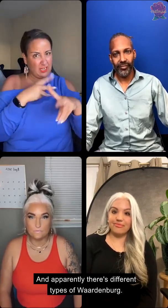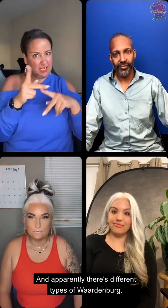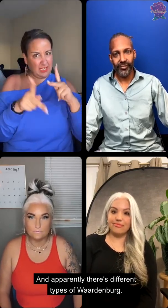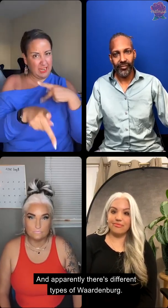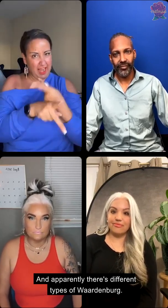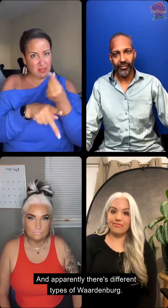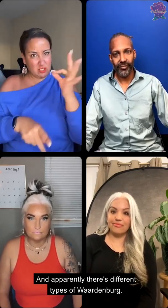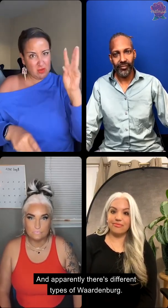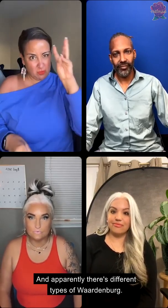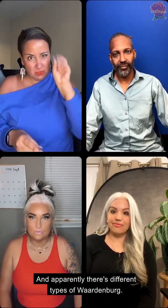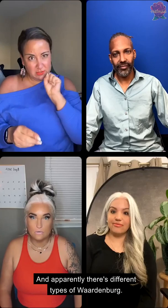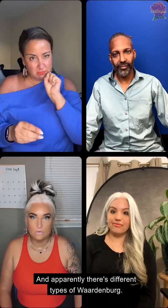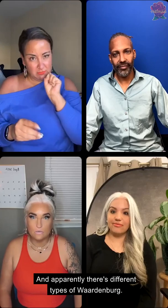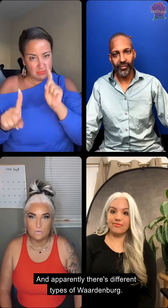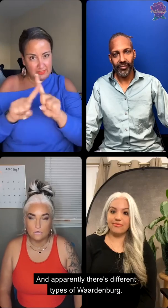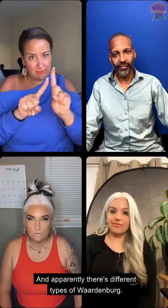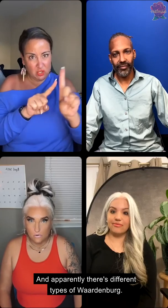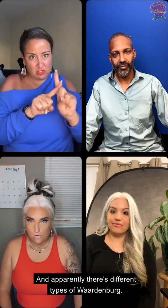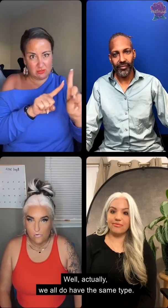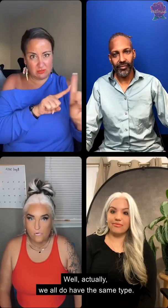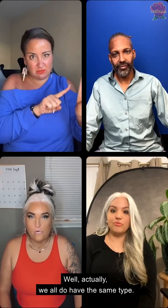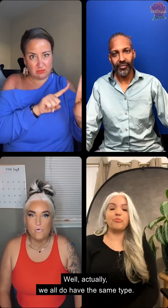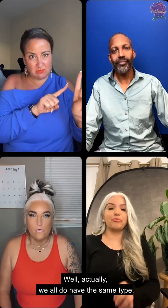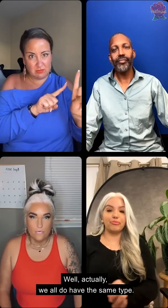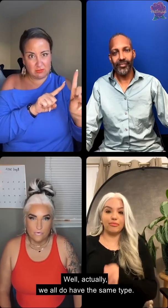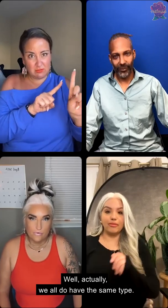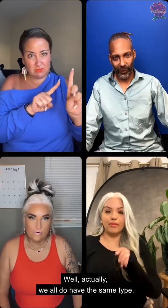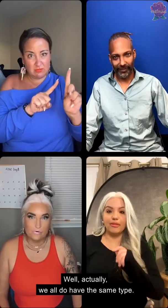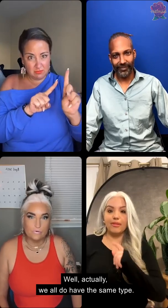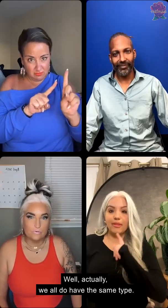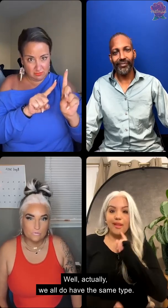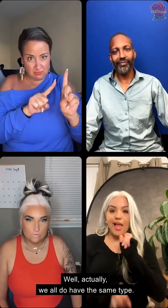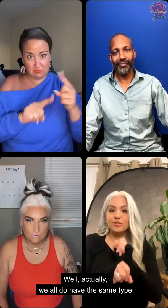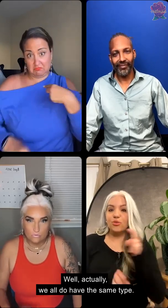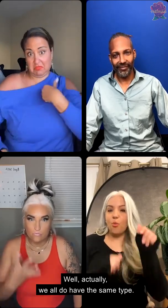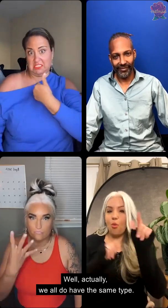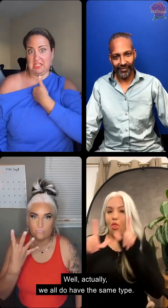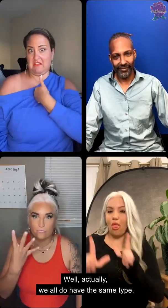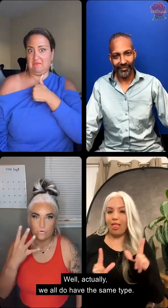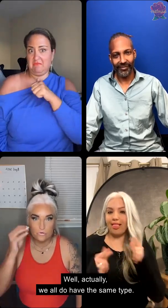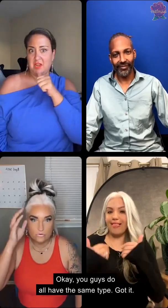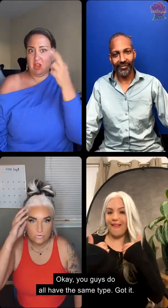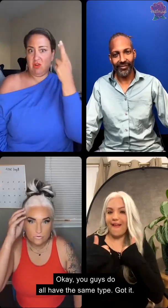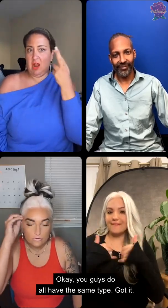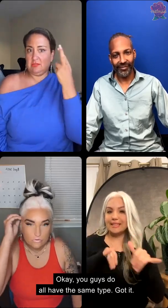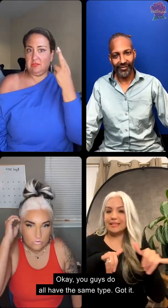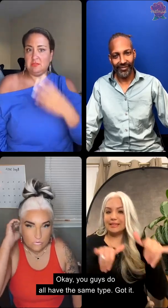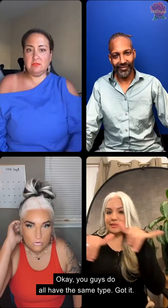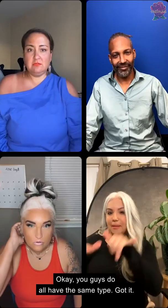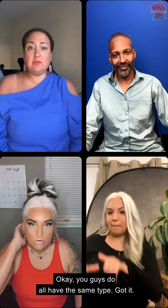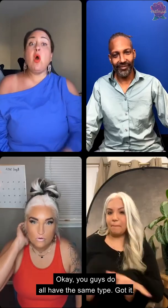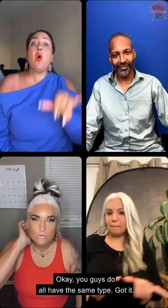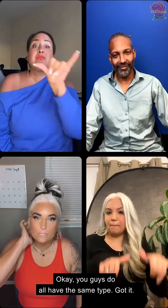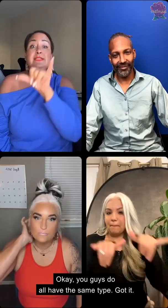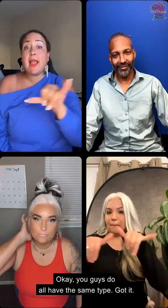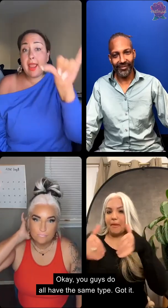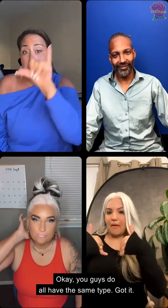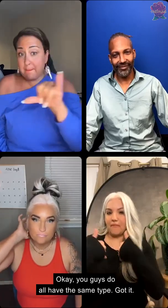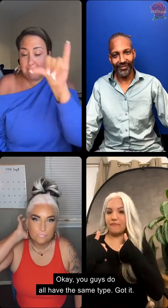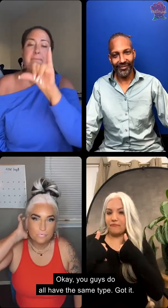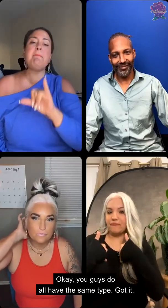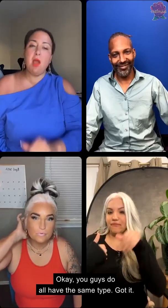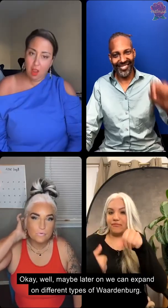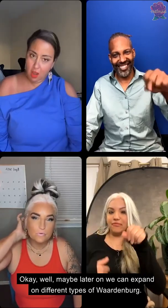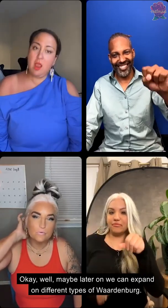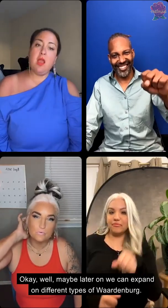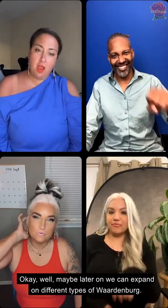different types of Wardenbergs. Yeah? Well, actually, we all do have the same type. Oh, okay. You guys do all have